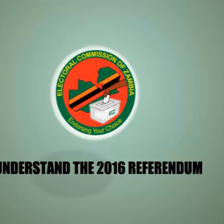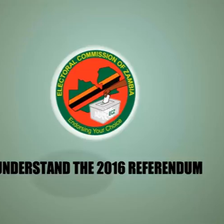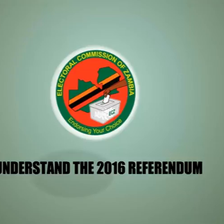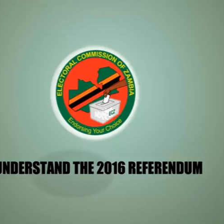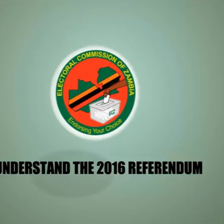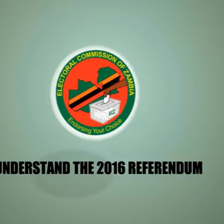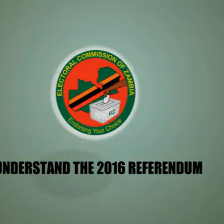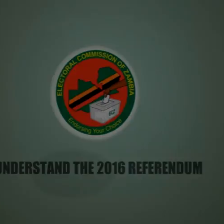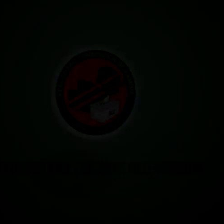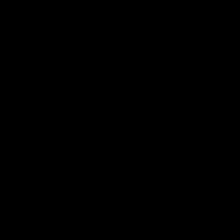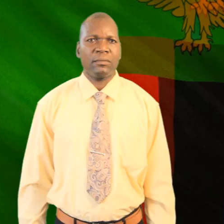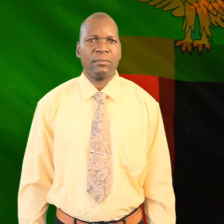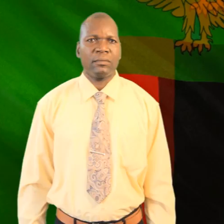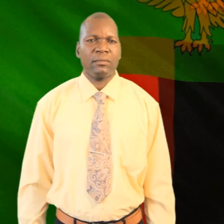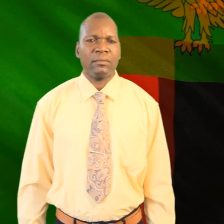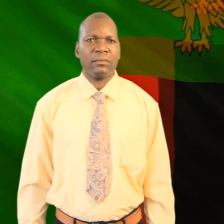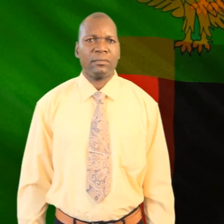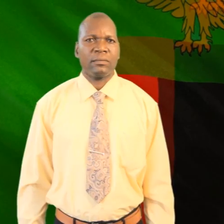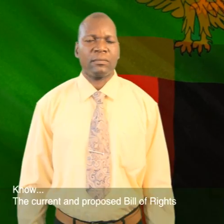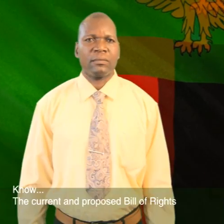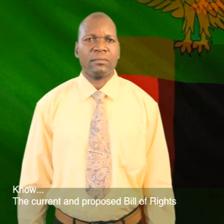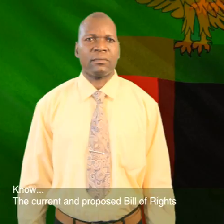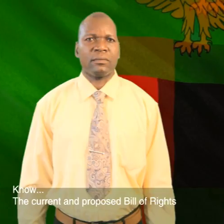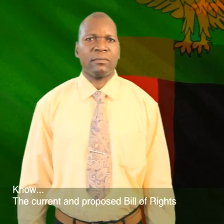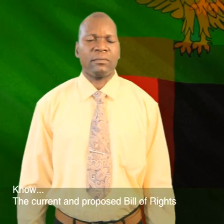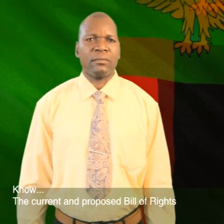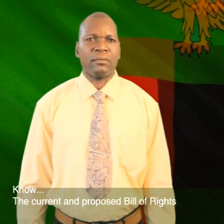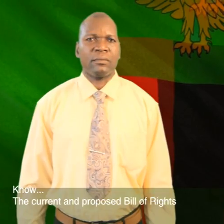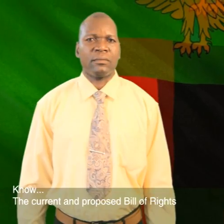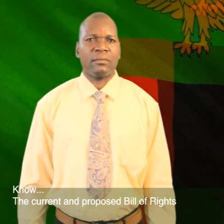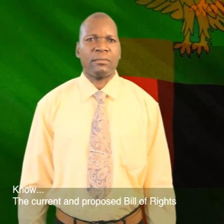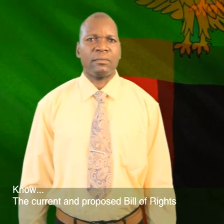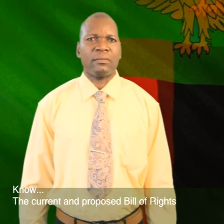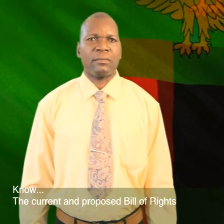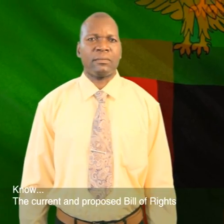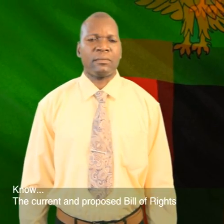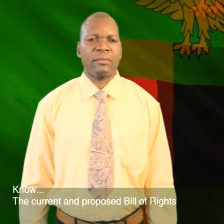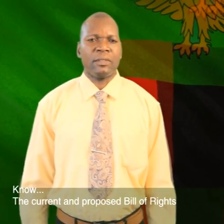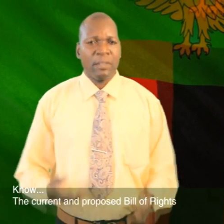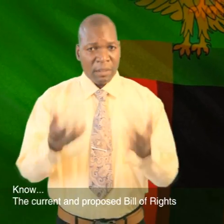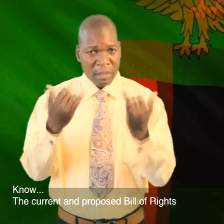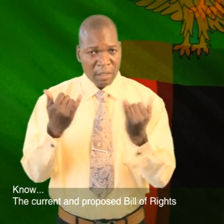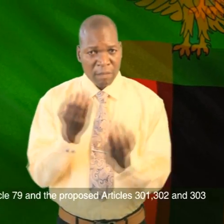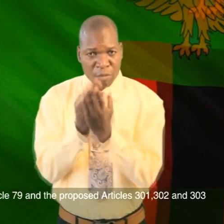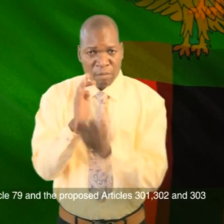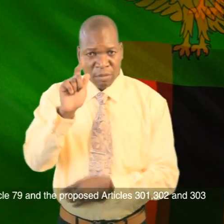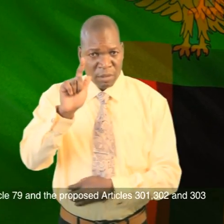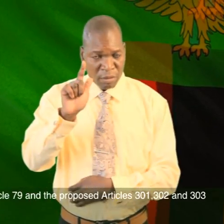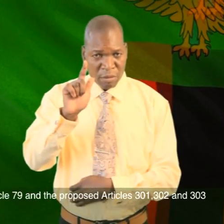It is your vote. No, the current and proposed Bill of Rights, Article